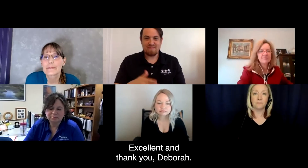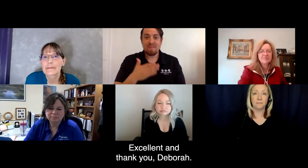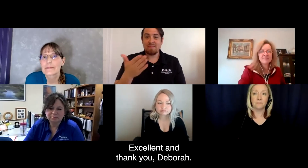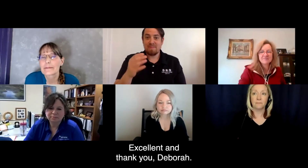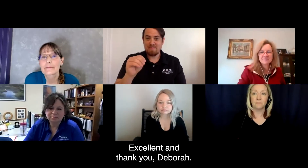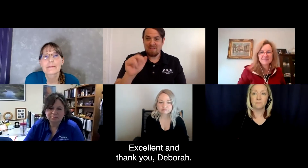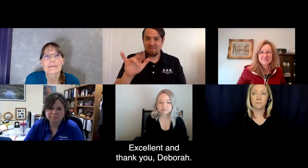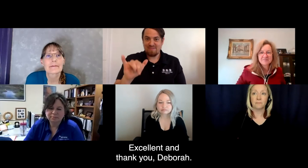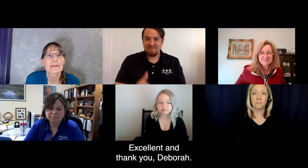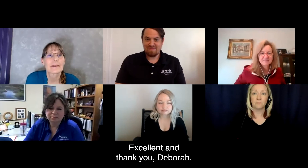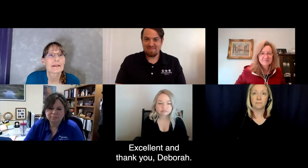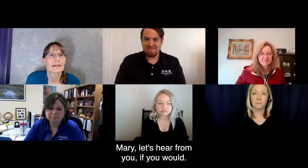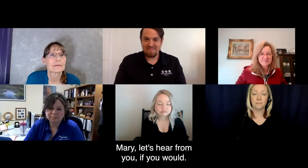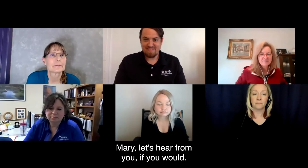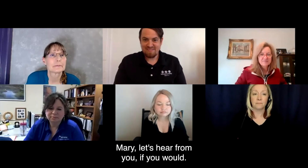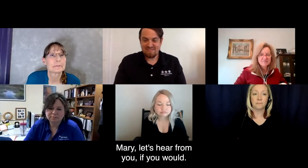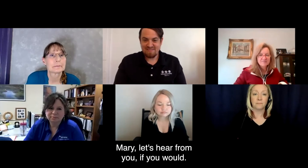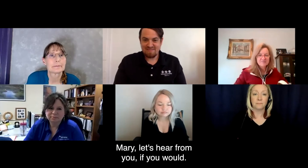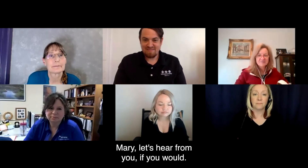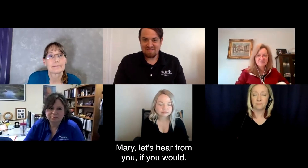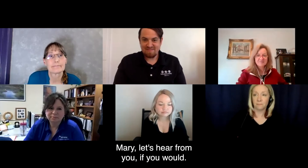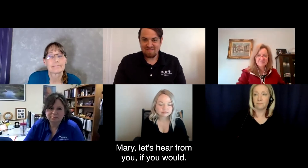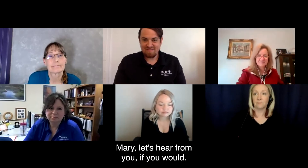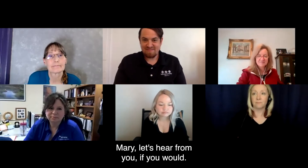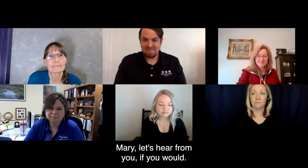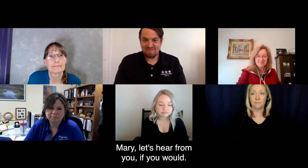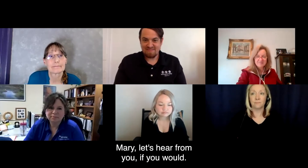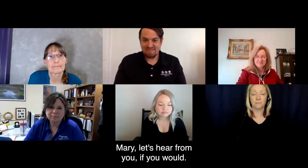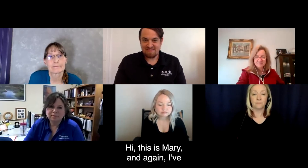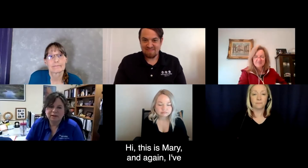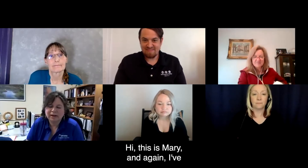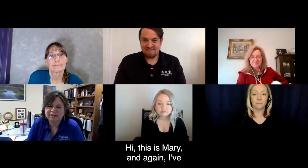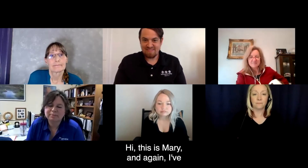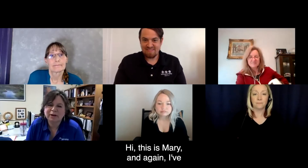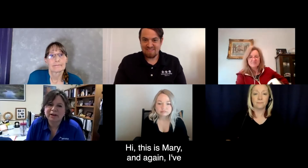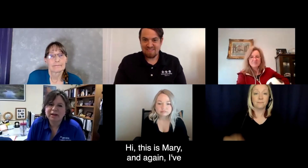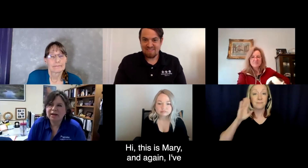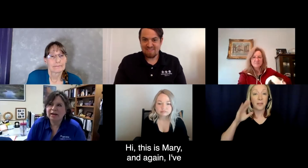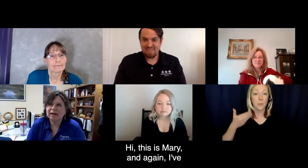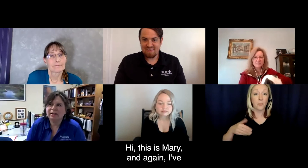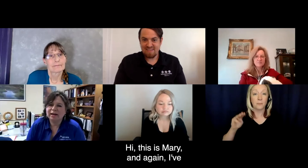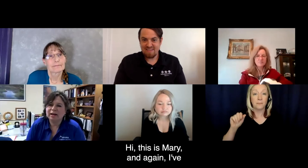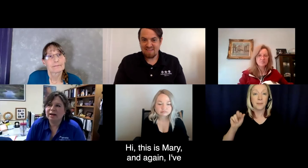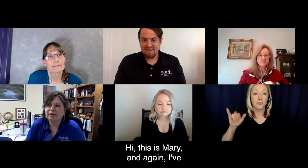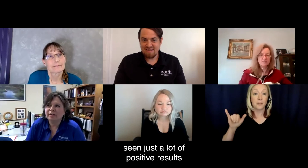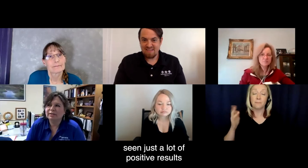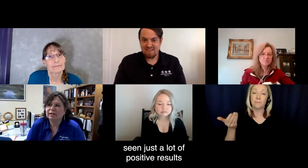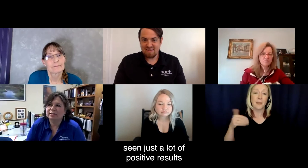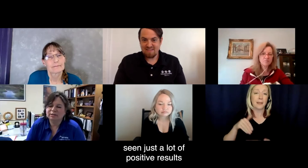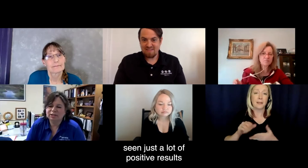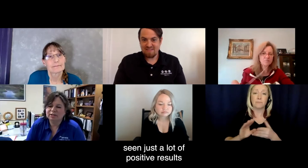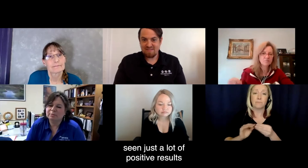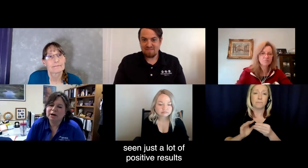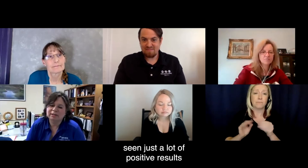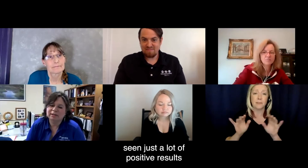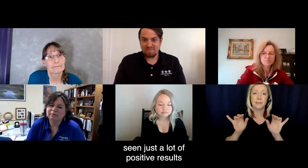Excellent, and thank you, Deborah. Mary, let's hear from you if you would. All right, this is Mary. And again, I've seen just